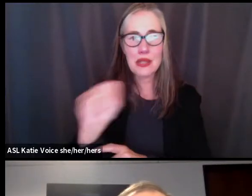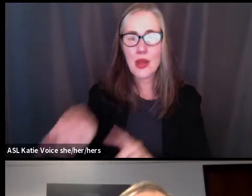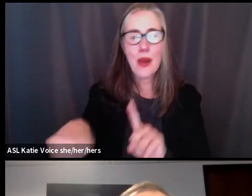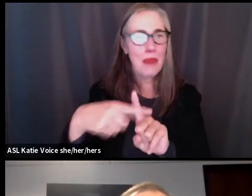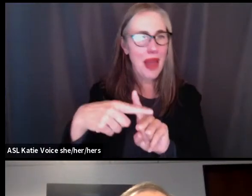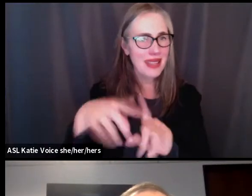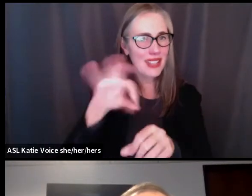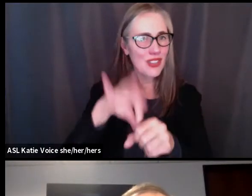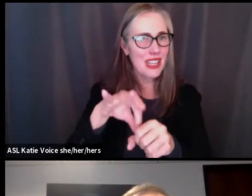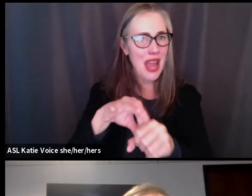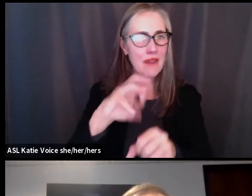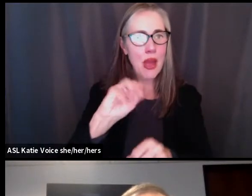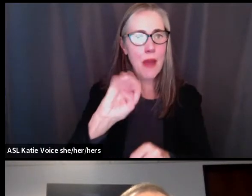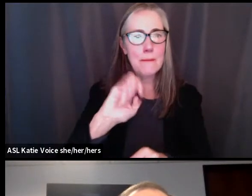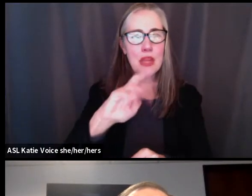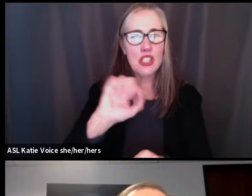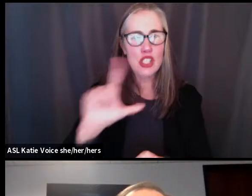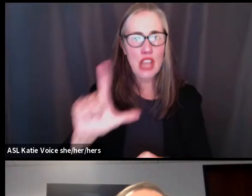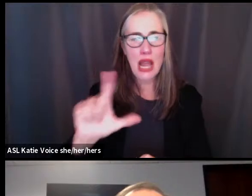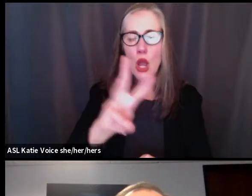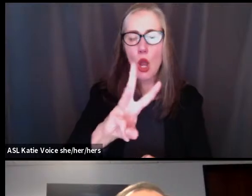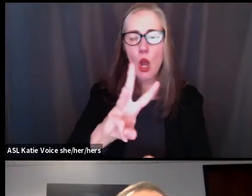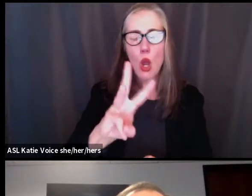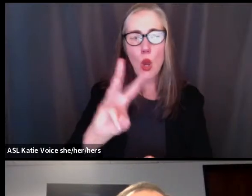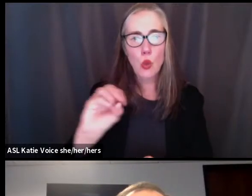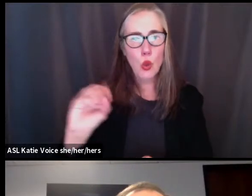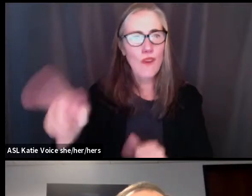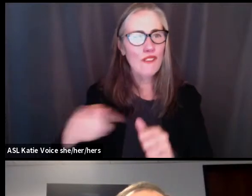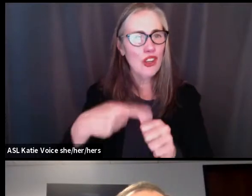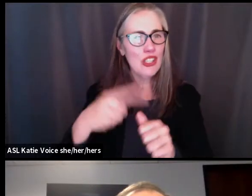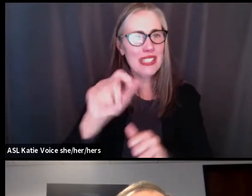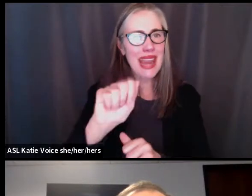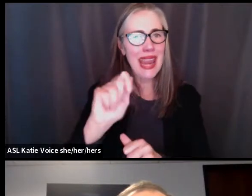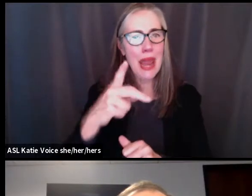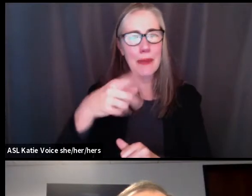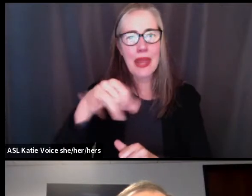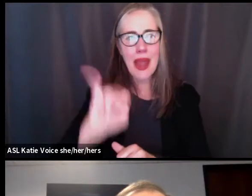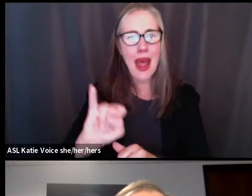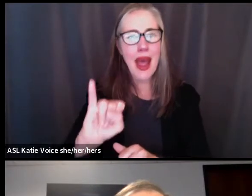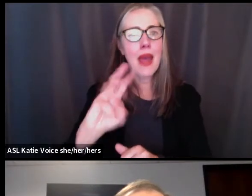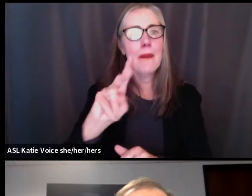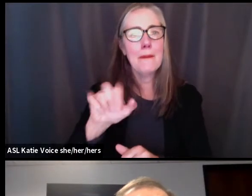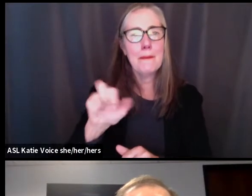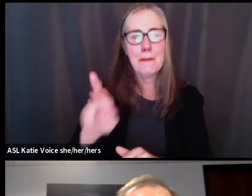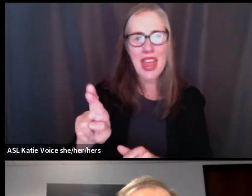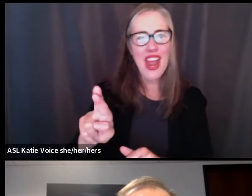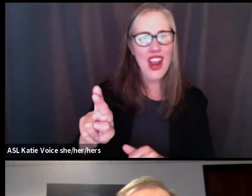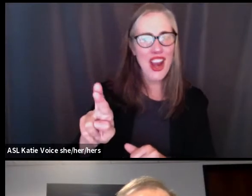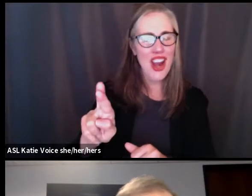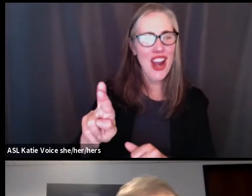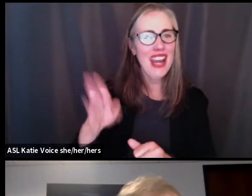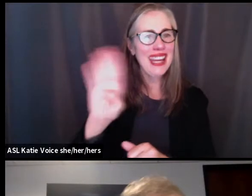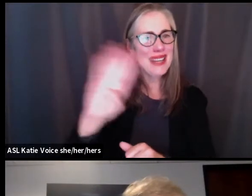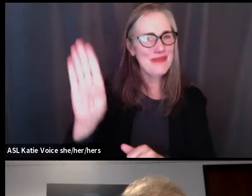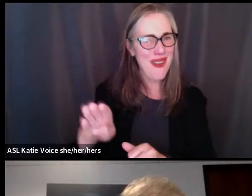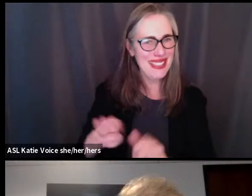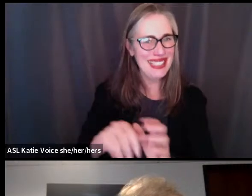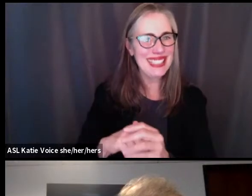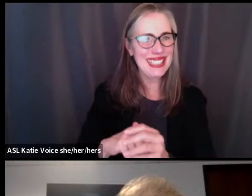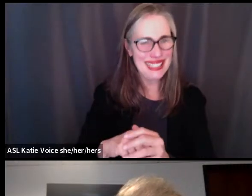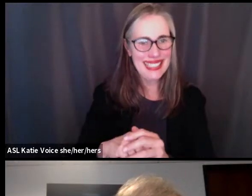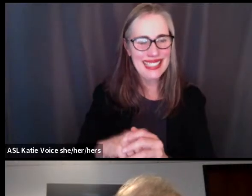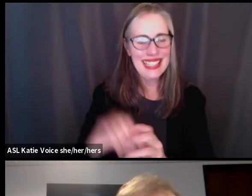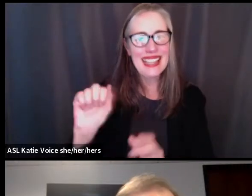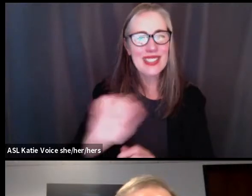of Michelle Wu, first AAPI mayor in Boston, who is